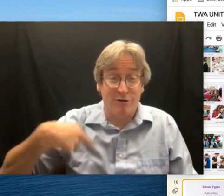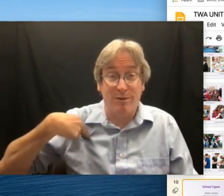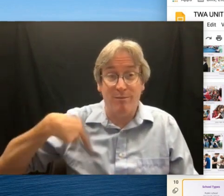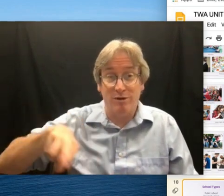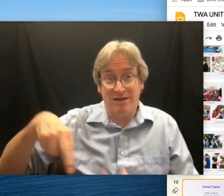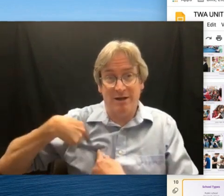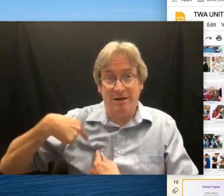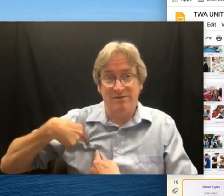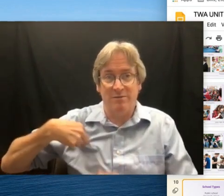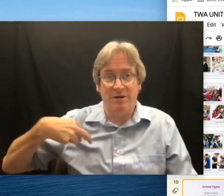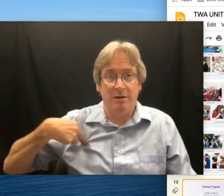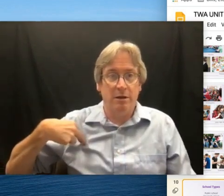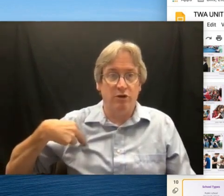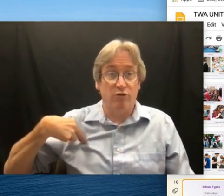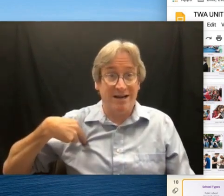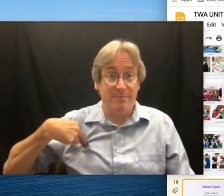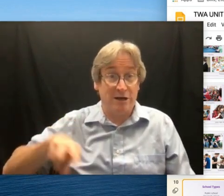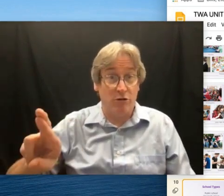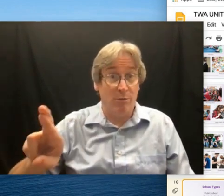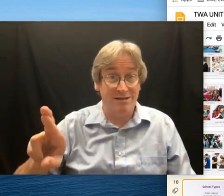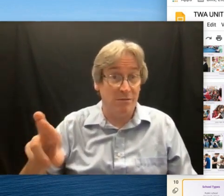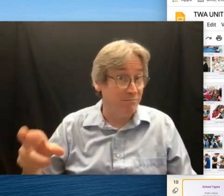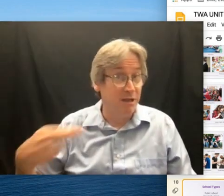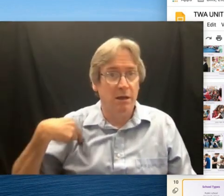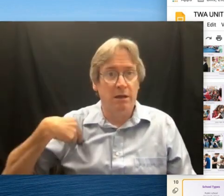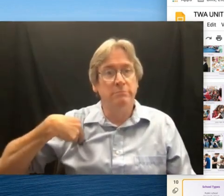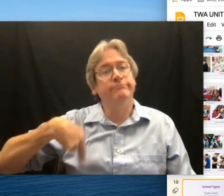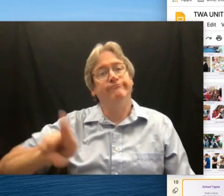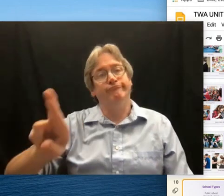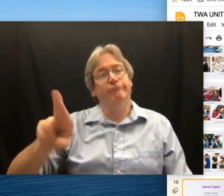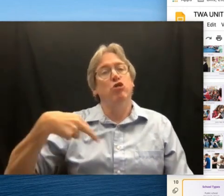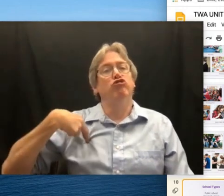from the heart, but most of the time it comes from the right pectoral muscle.